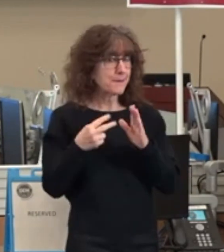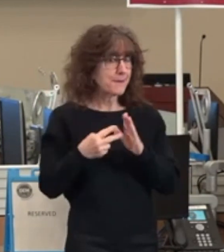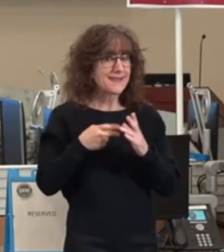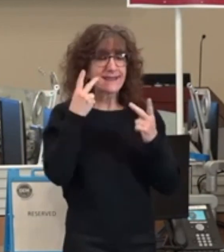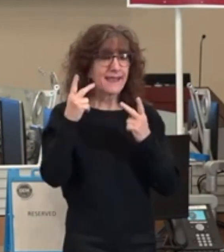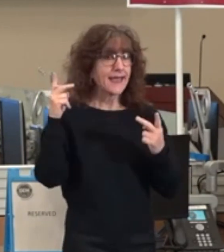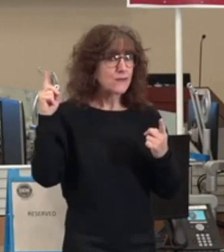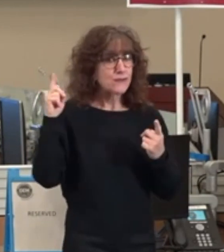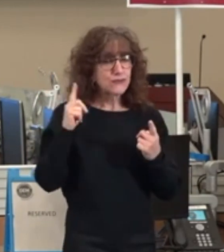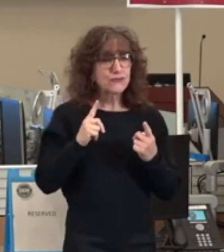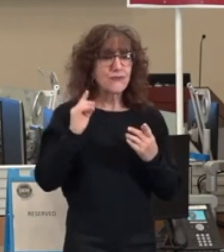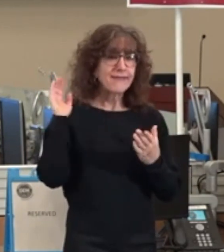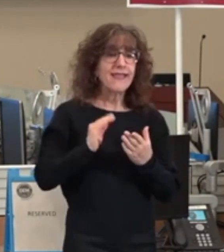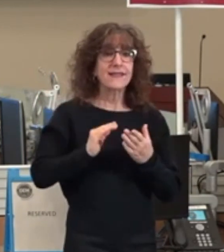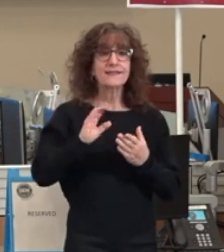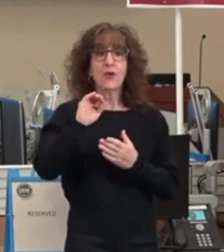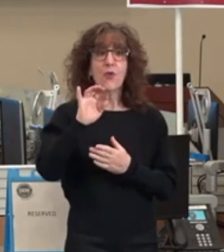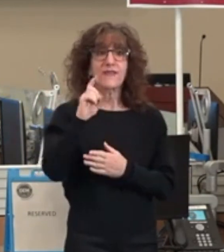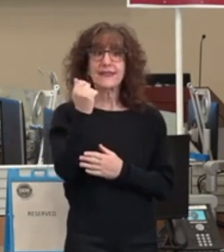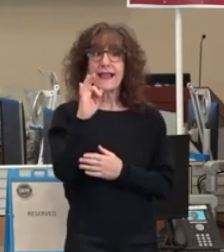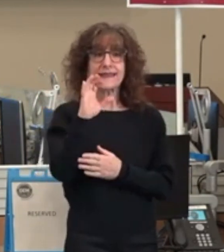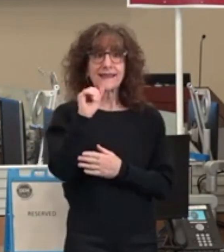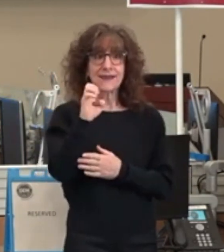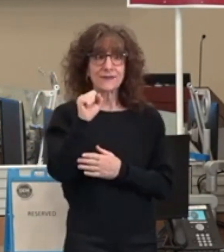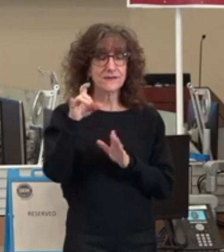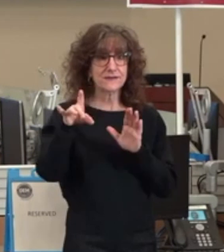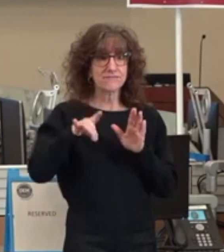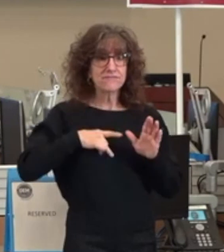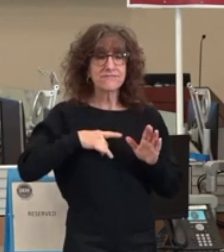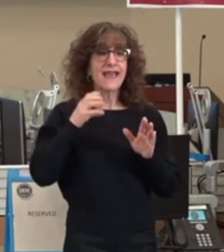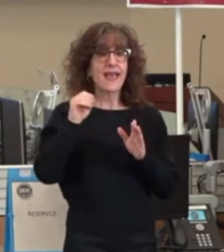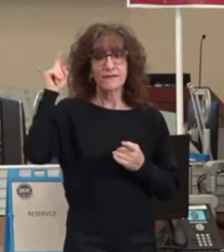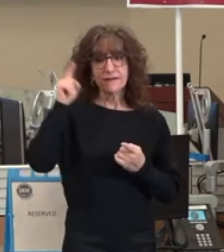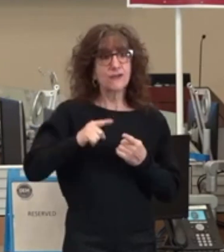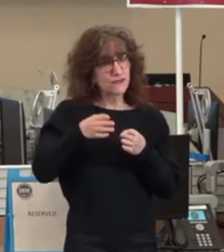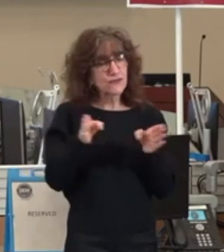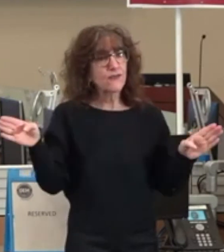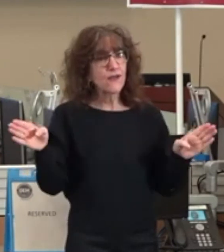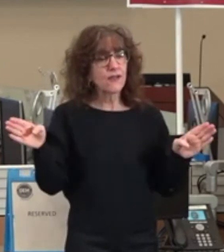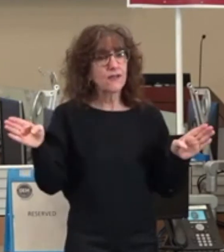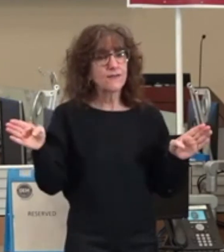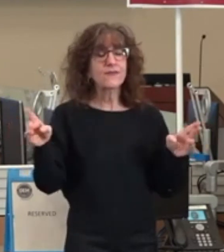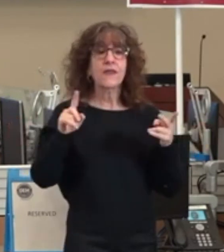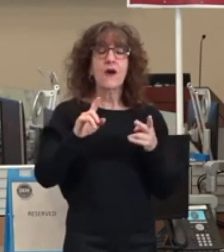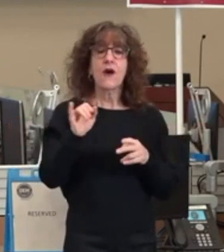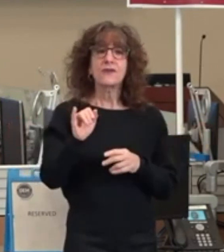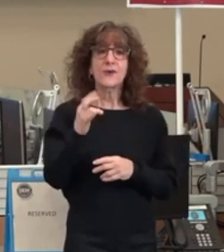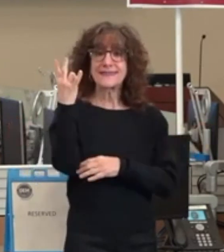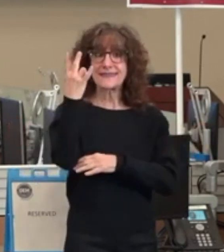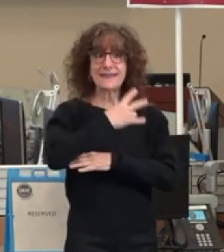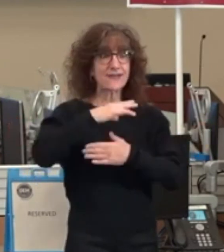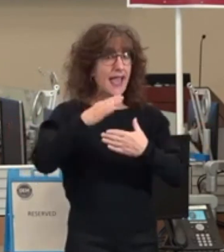seeing fewer new COVID-19 cases and an overall decrease in cases. In addition, our